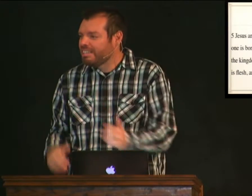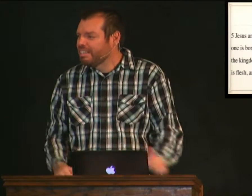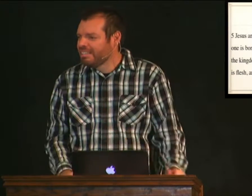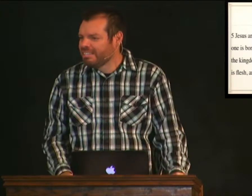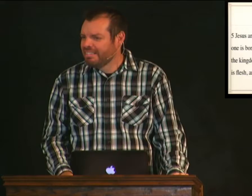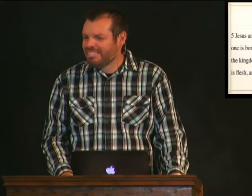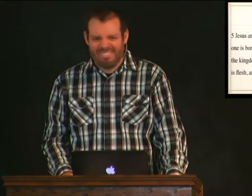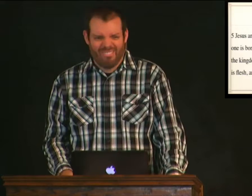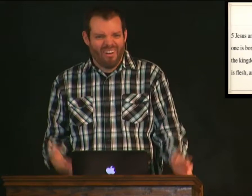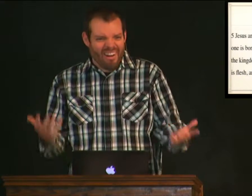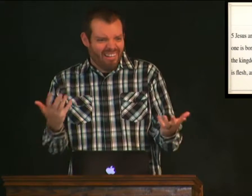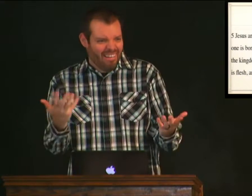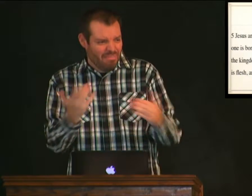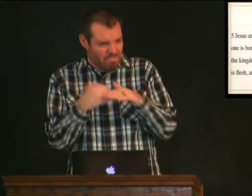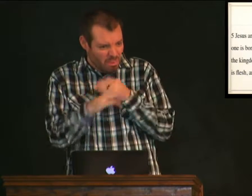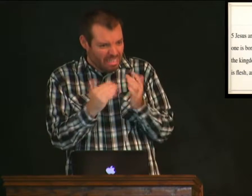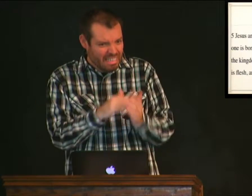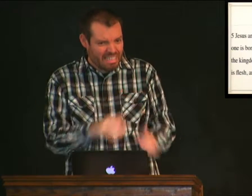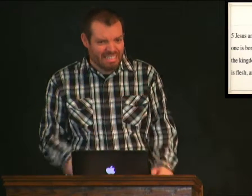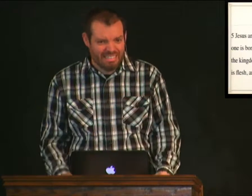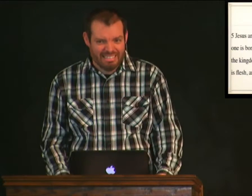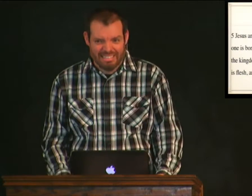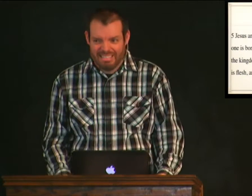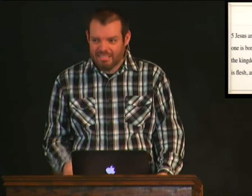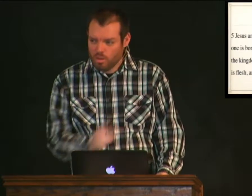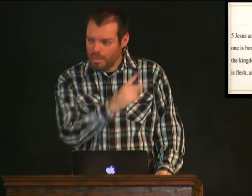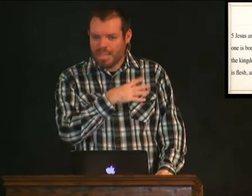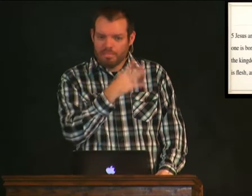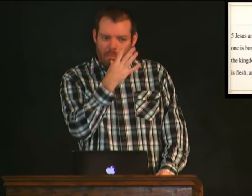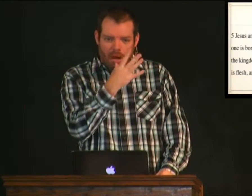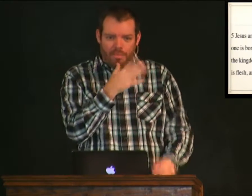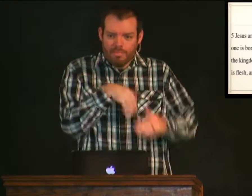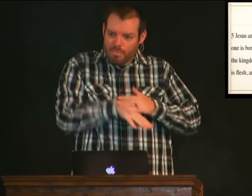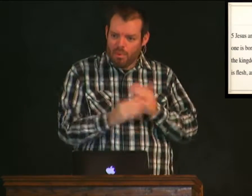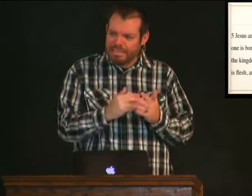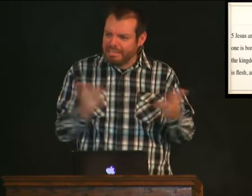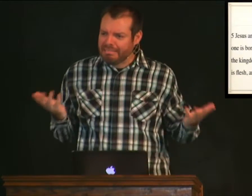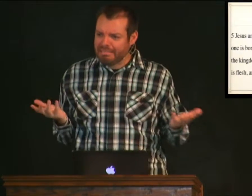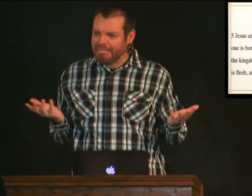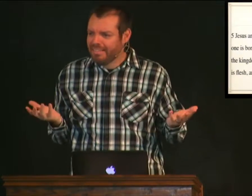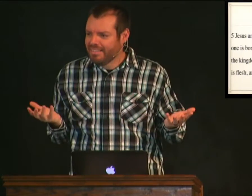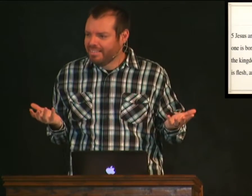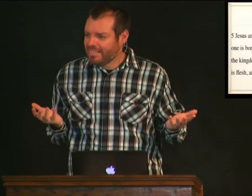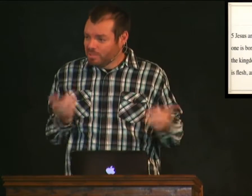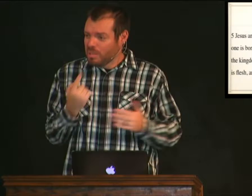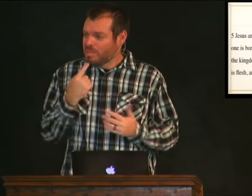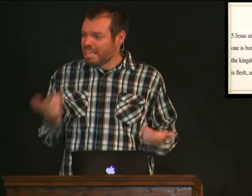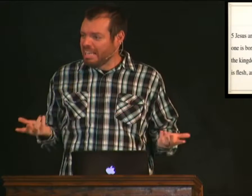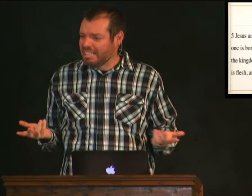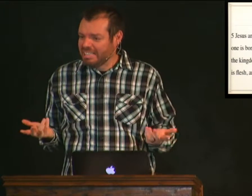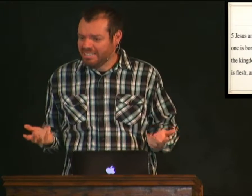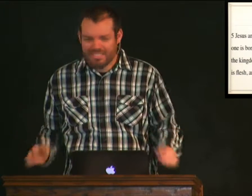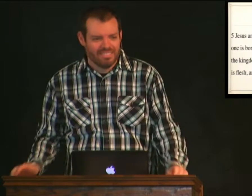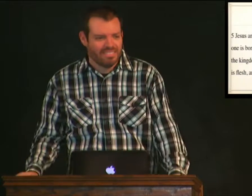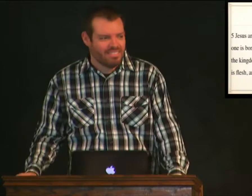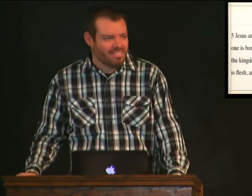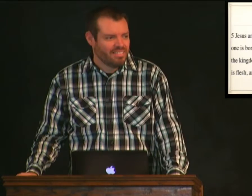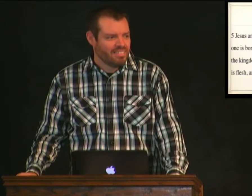born again. What? Born again? Go back to my mom and be born again. That's what he was